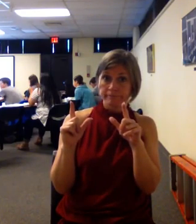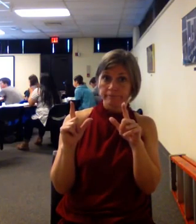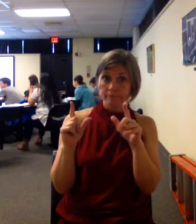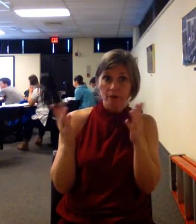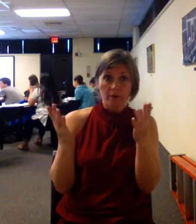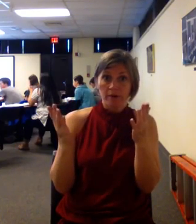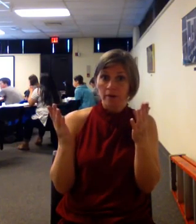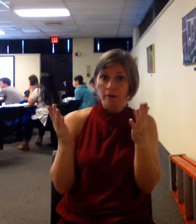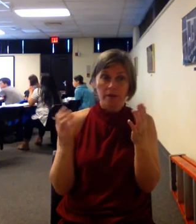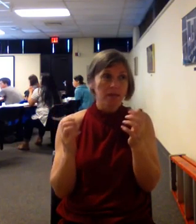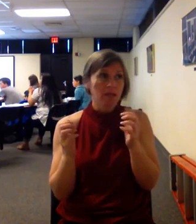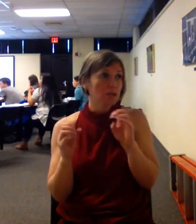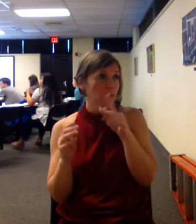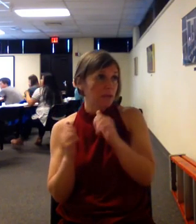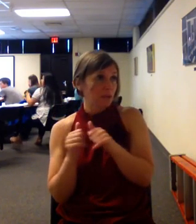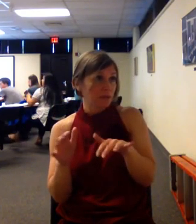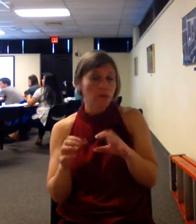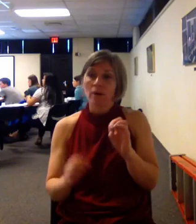Okay. It's okay without it. Okay, it's okay.